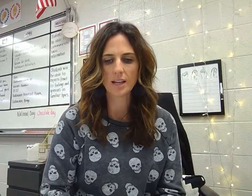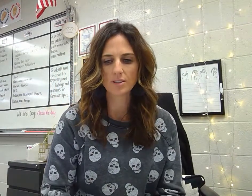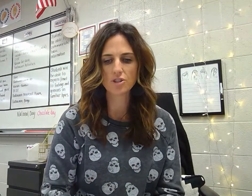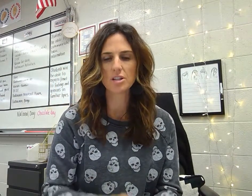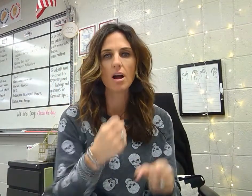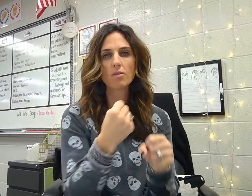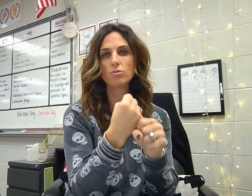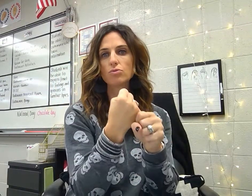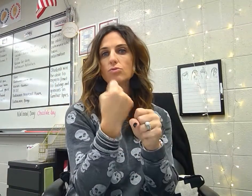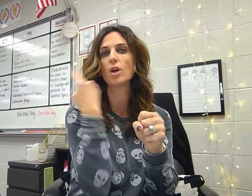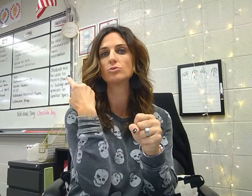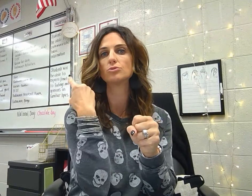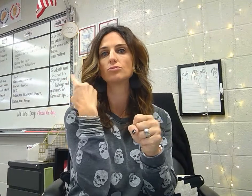last year.